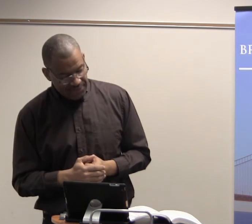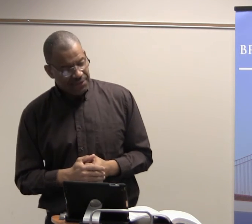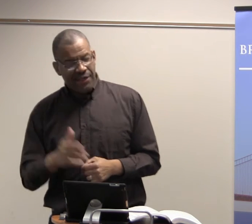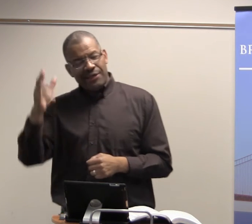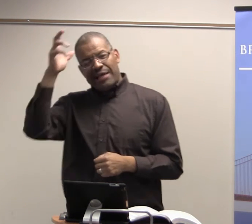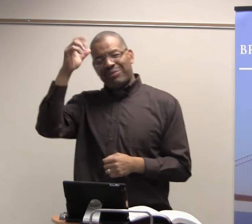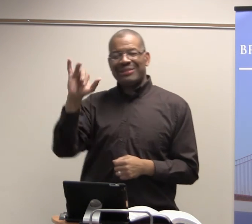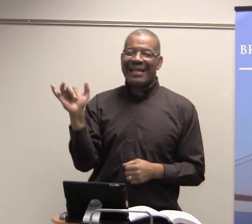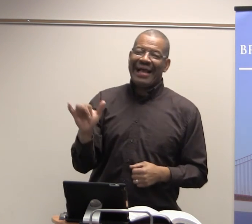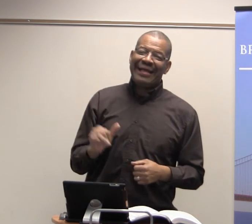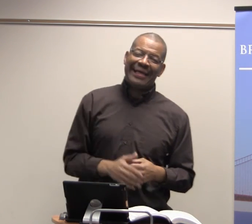The devil like,